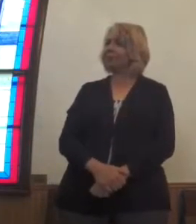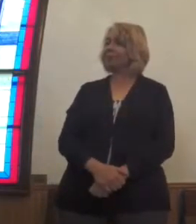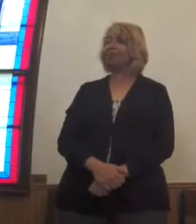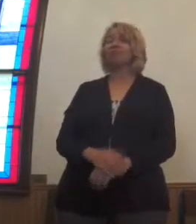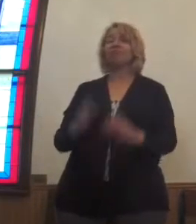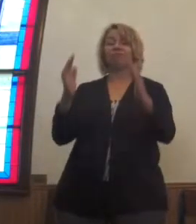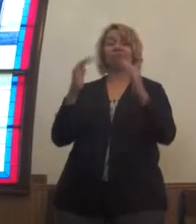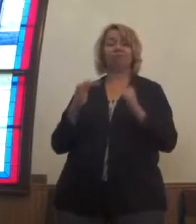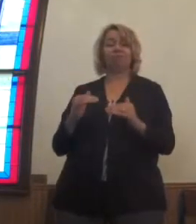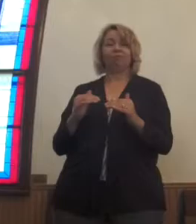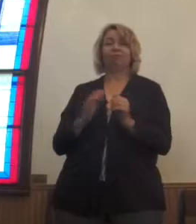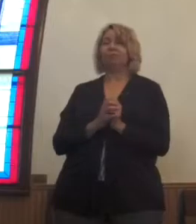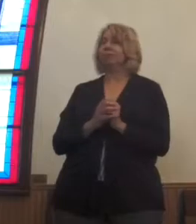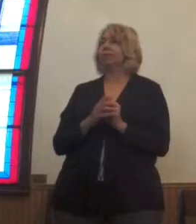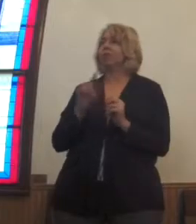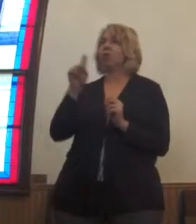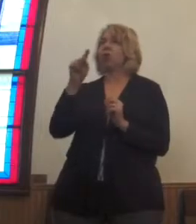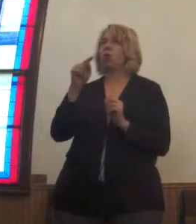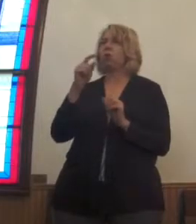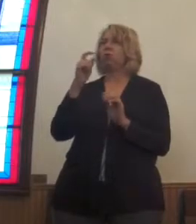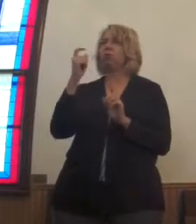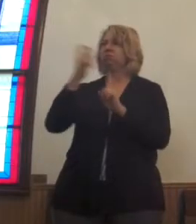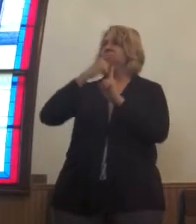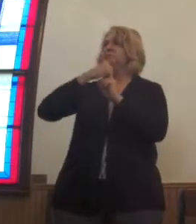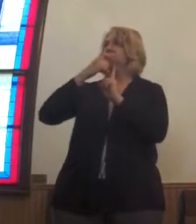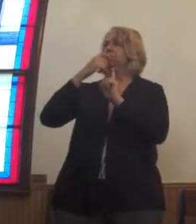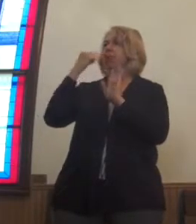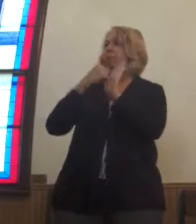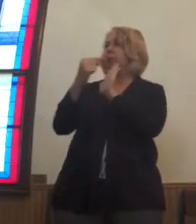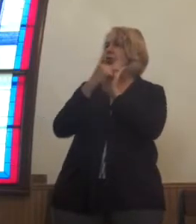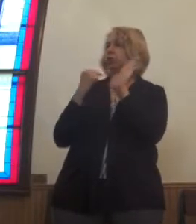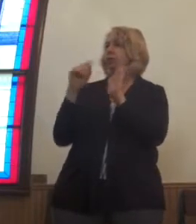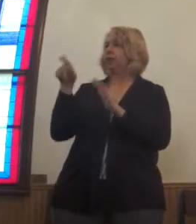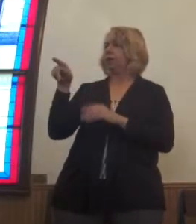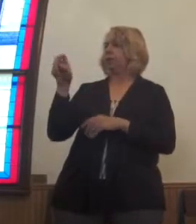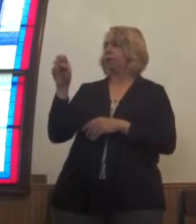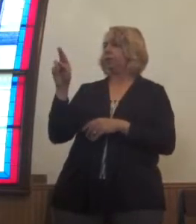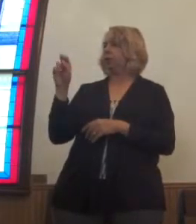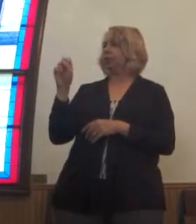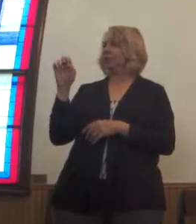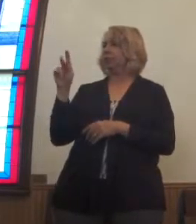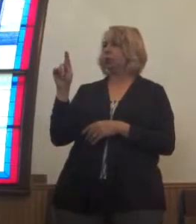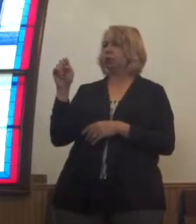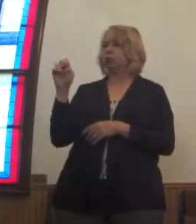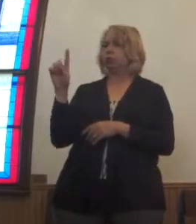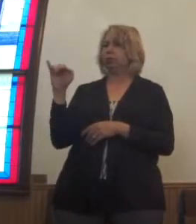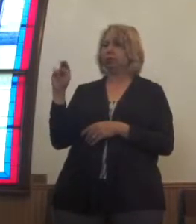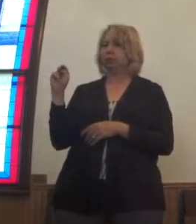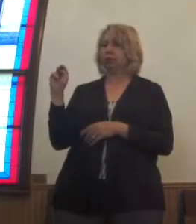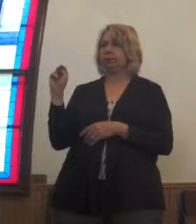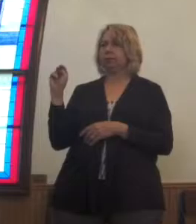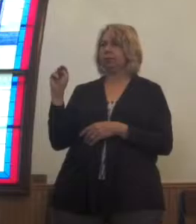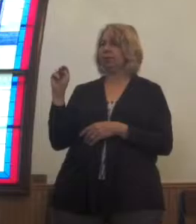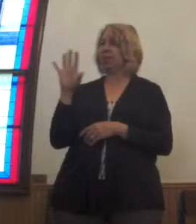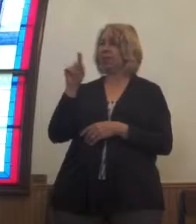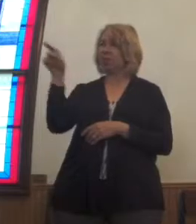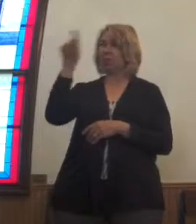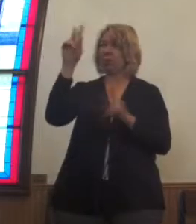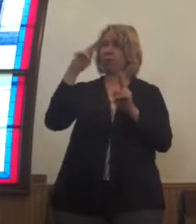persecuted. You're blessed when your commitment to God provokes persecution. The